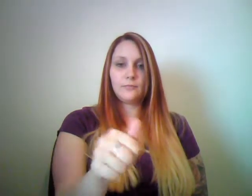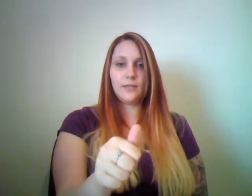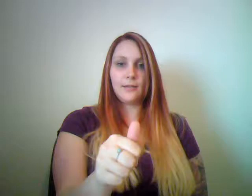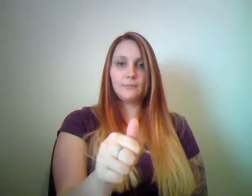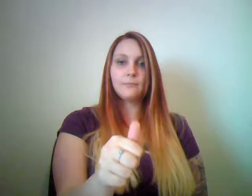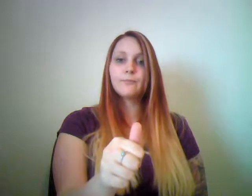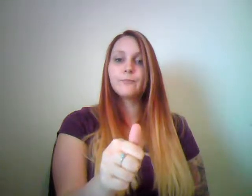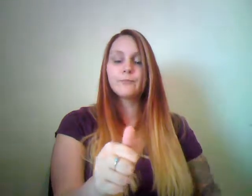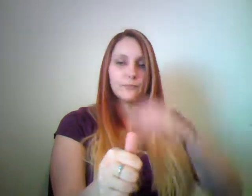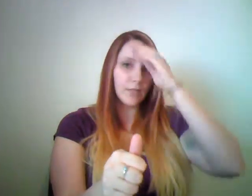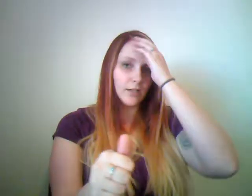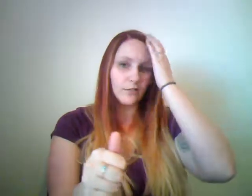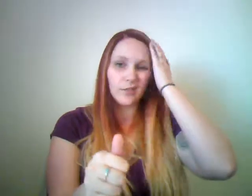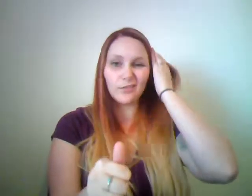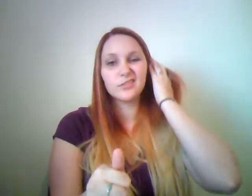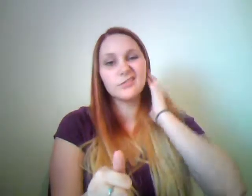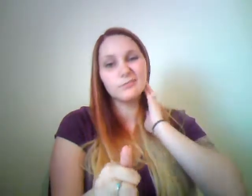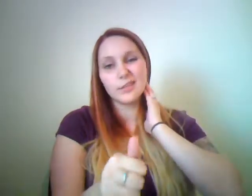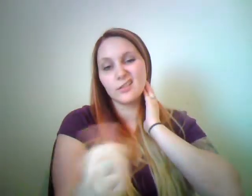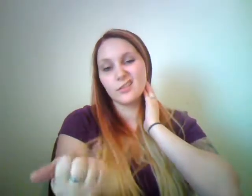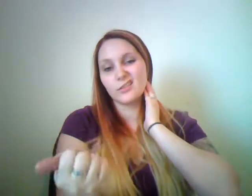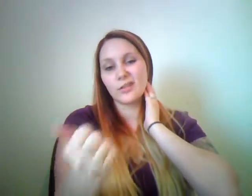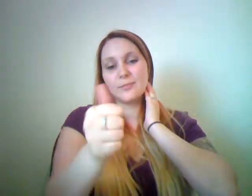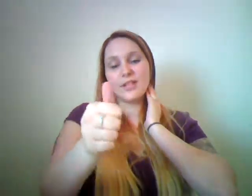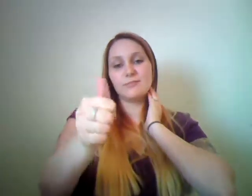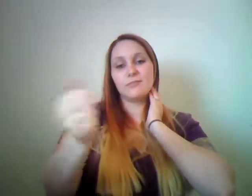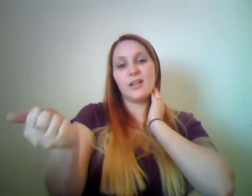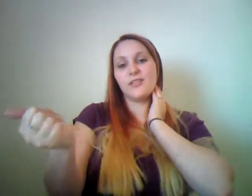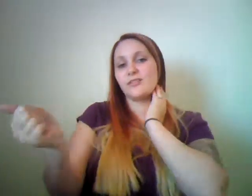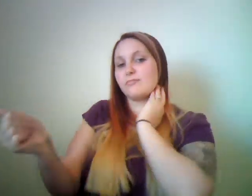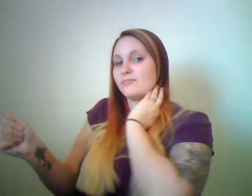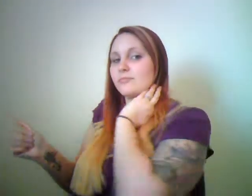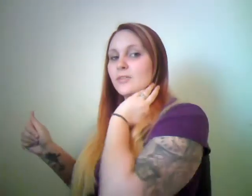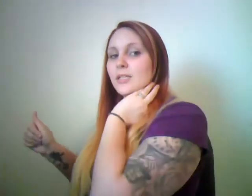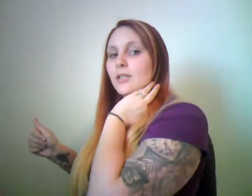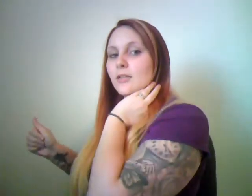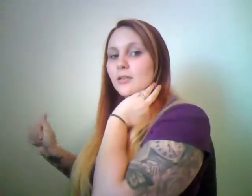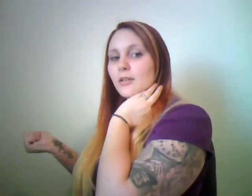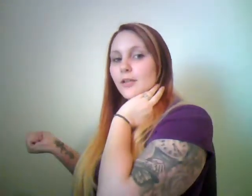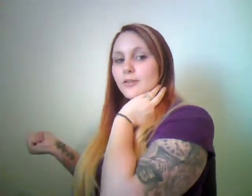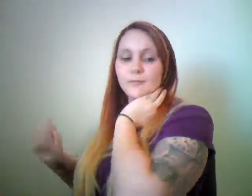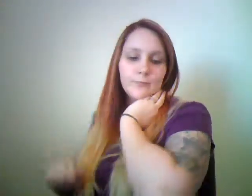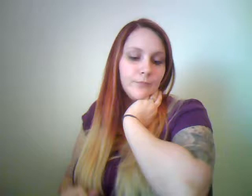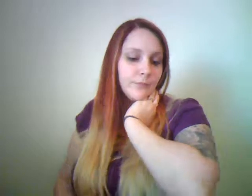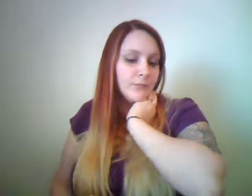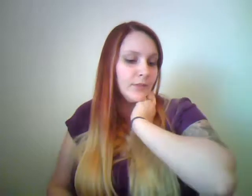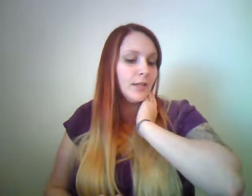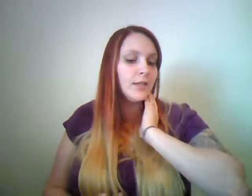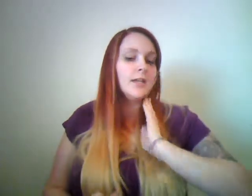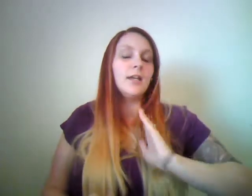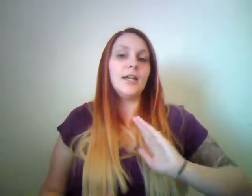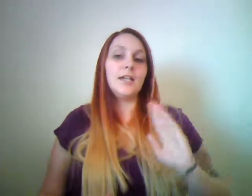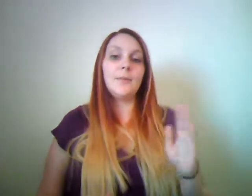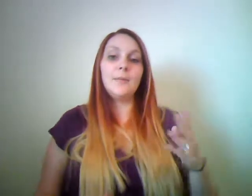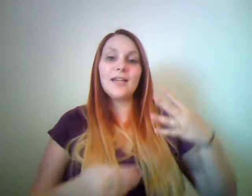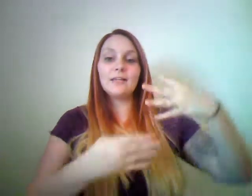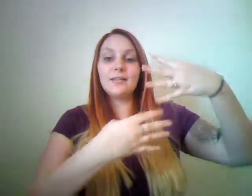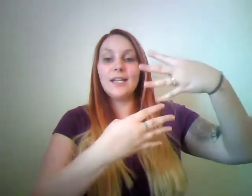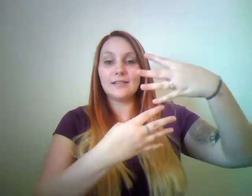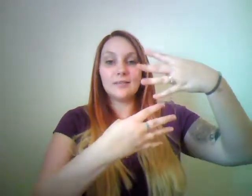Okay? I don't know how better to describe that. Other. And I'm going to make a list. So